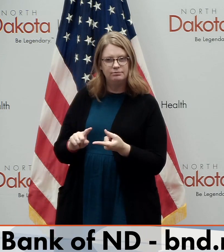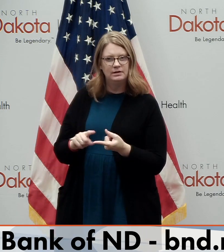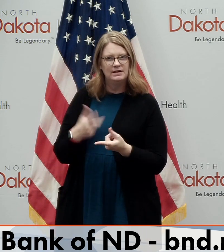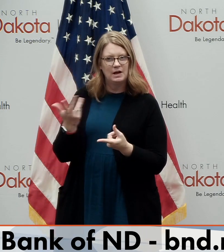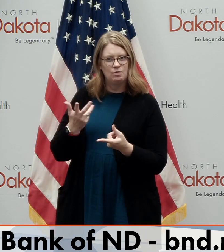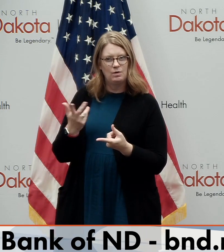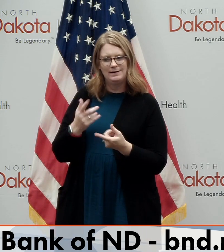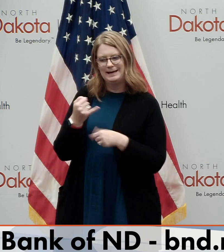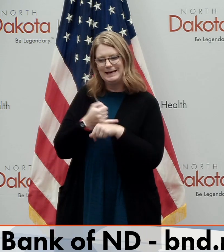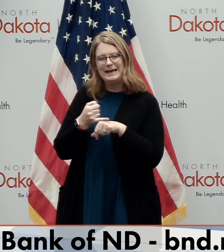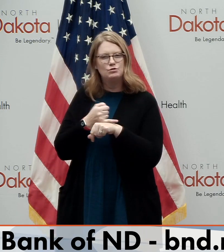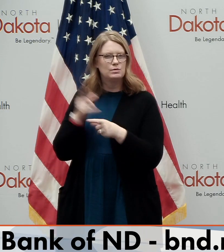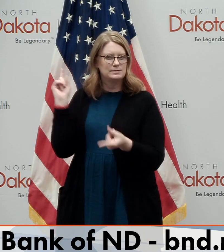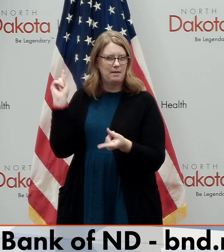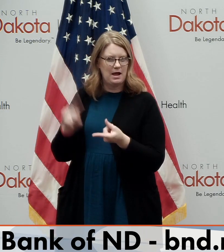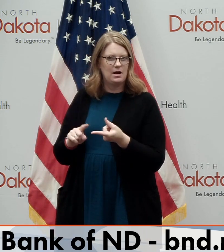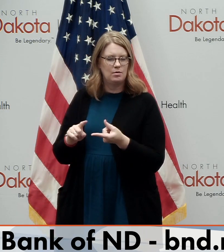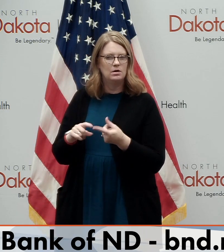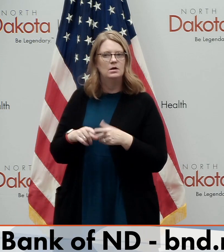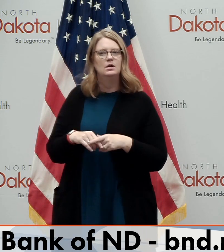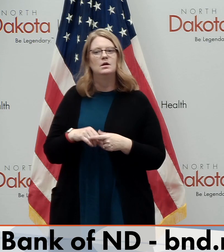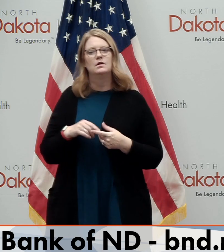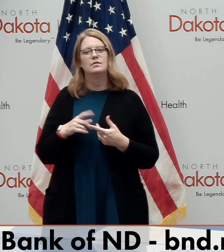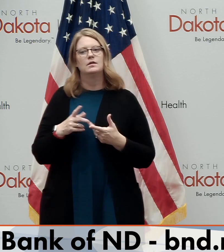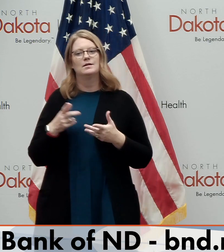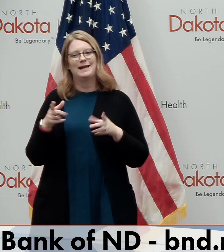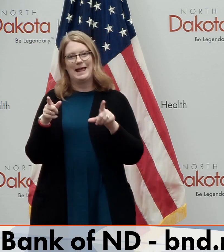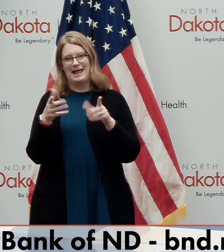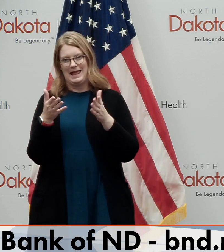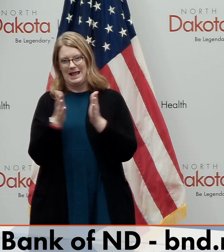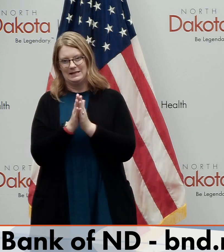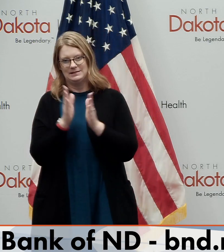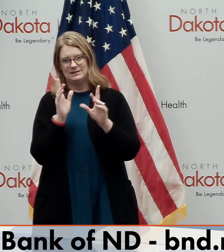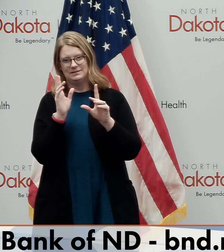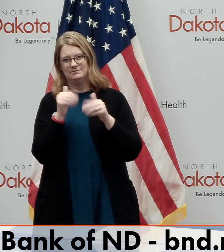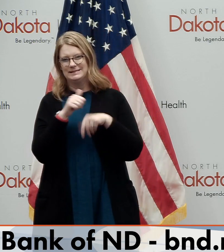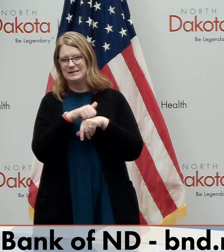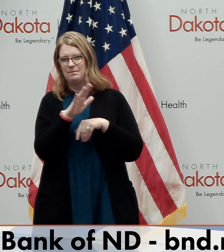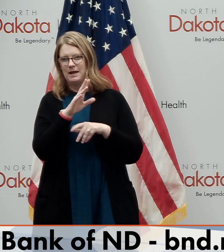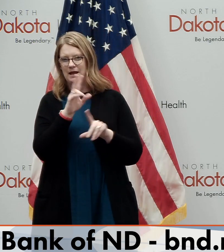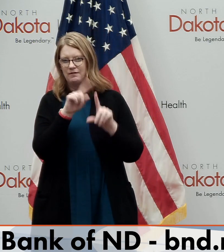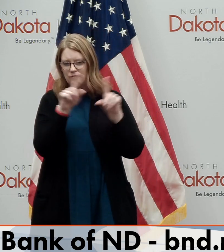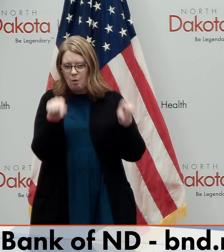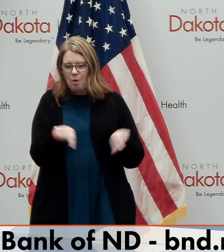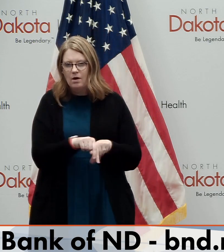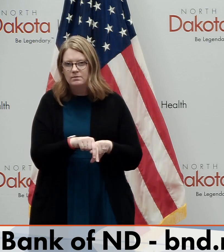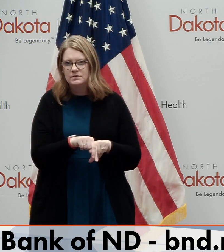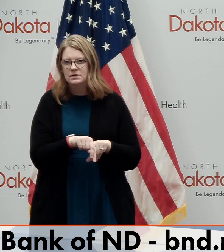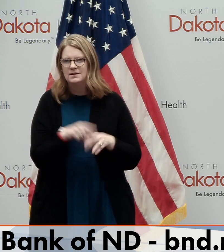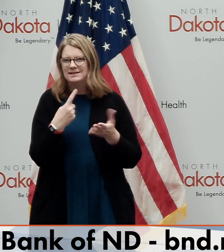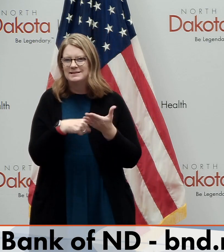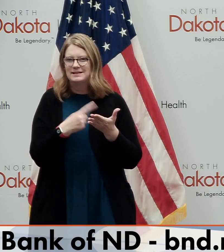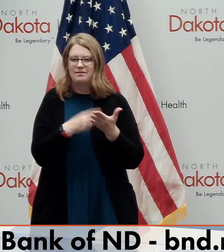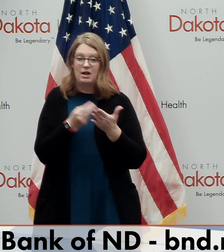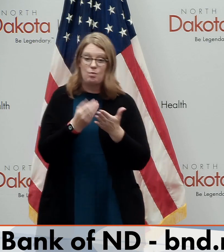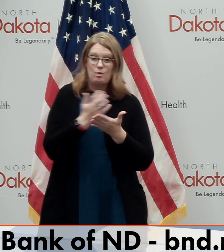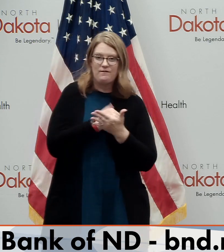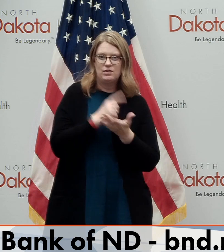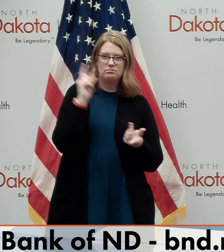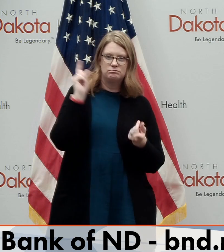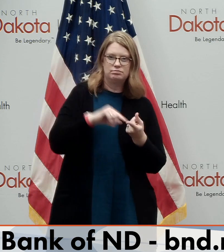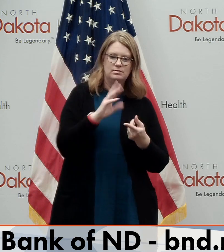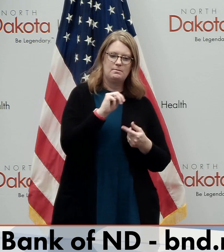in interest buy-down. Business owners will be asked to submit forms related to how much their revenue dropped between March 1st and